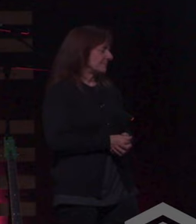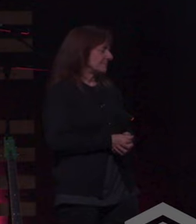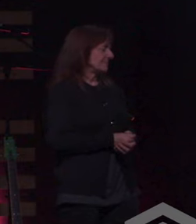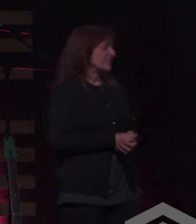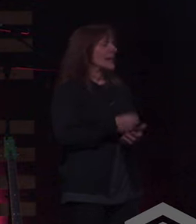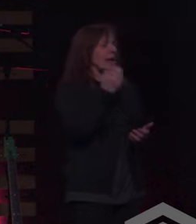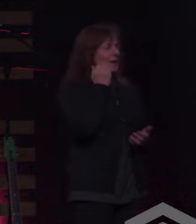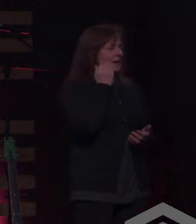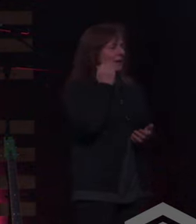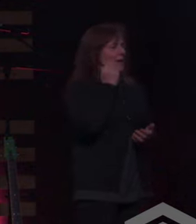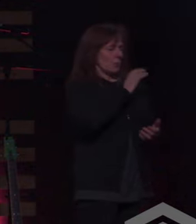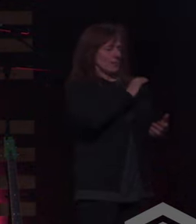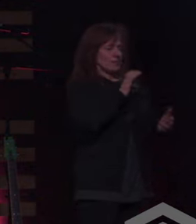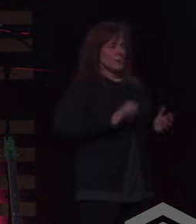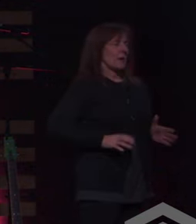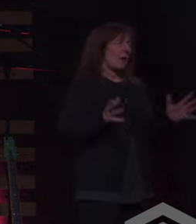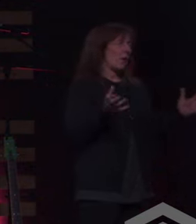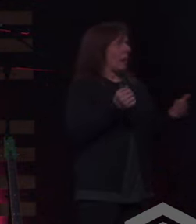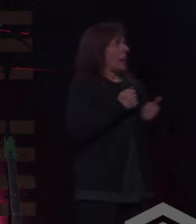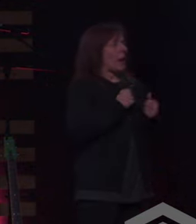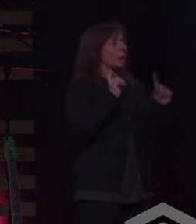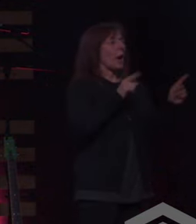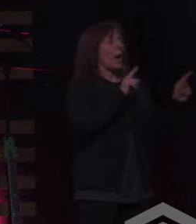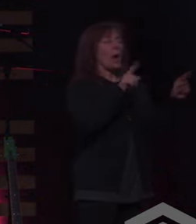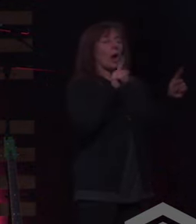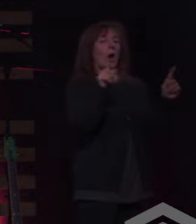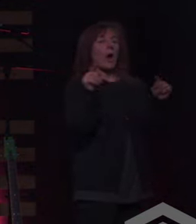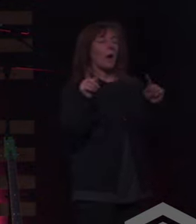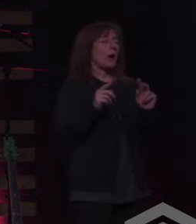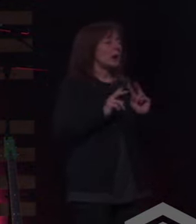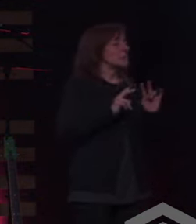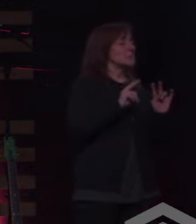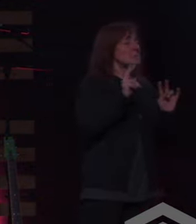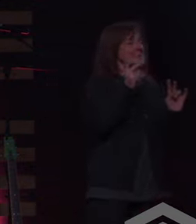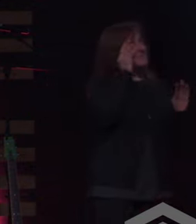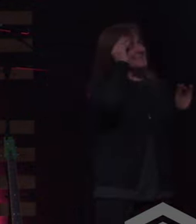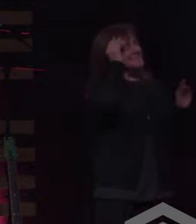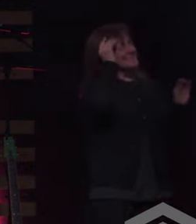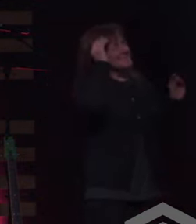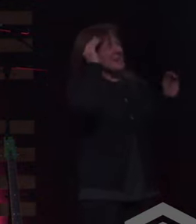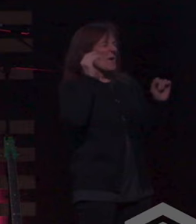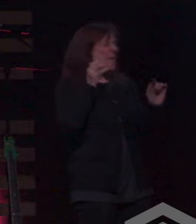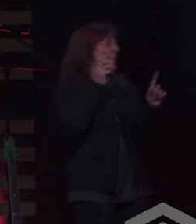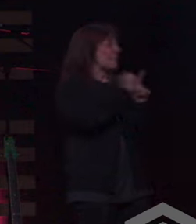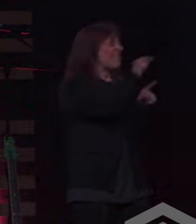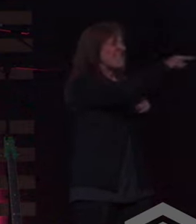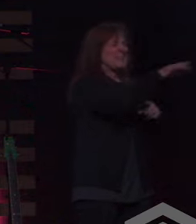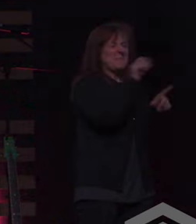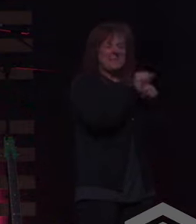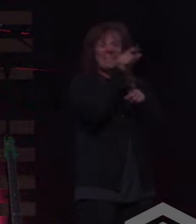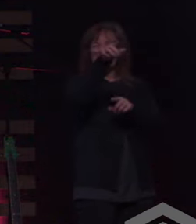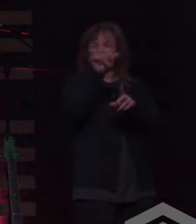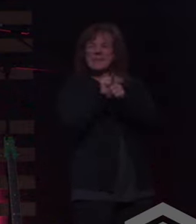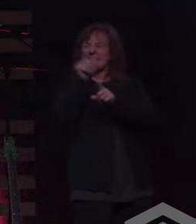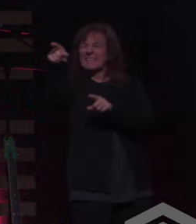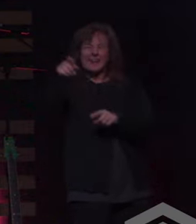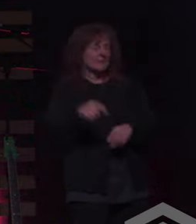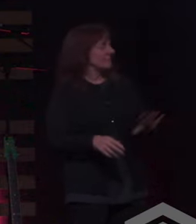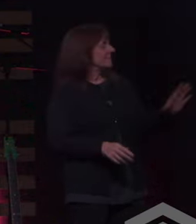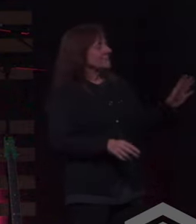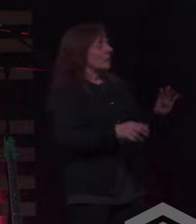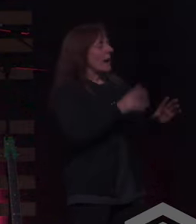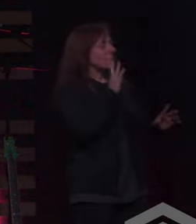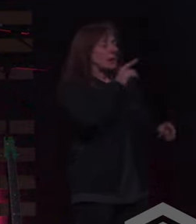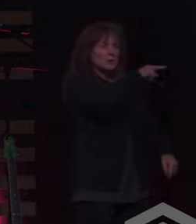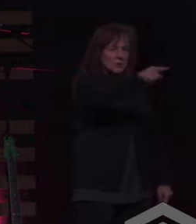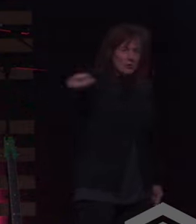And I know we as Christians love to go to different places now. Oh, yeah. Get them. Talk to this world. No, I'm talking